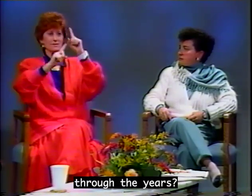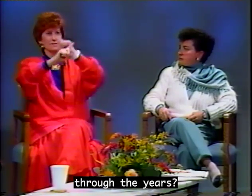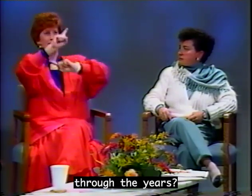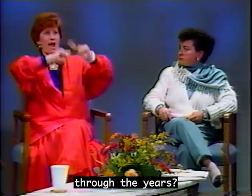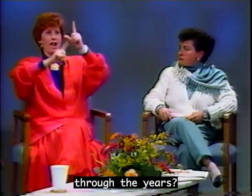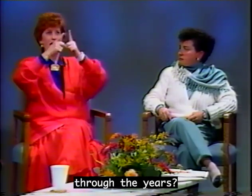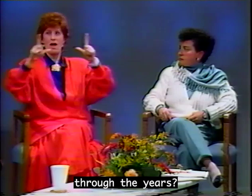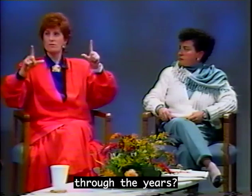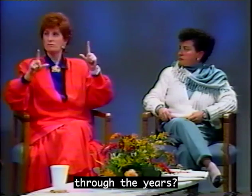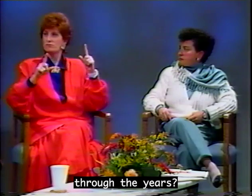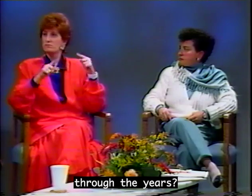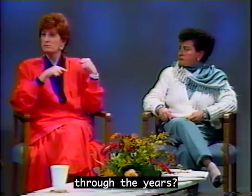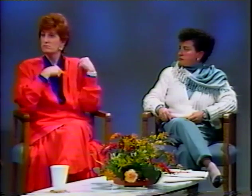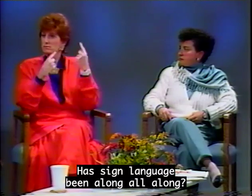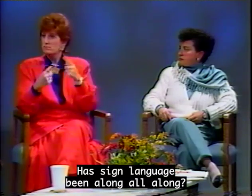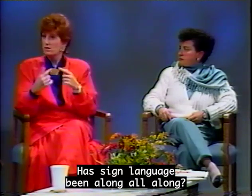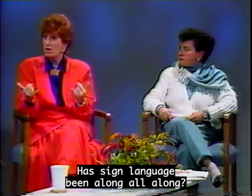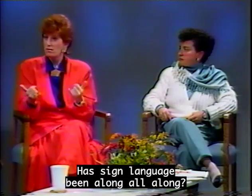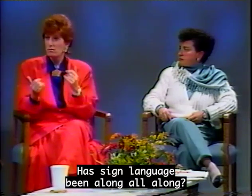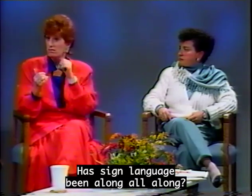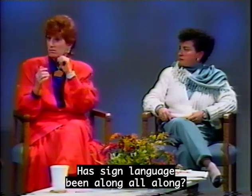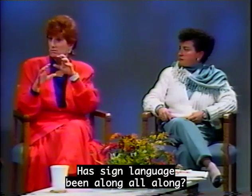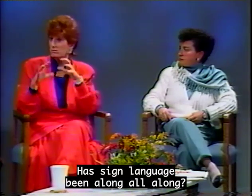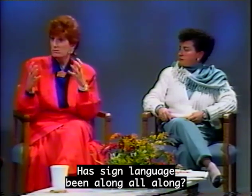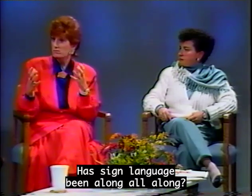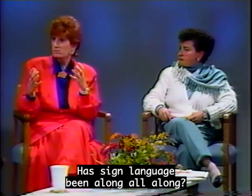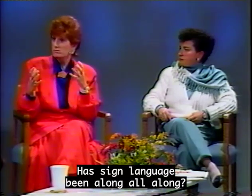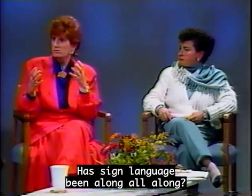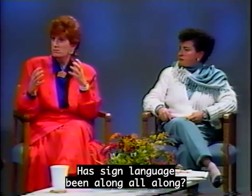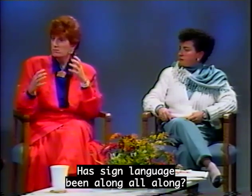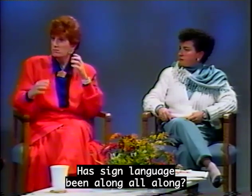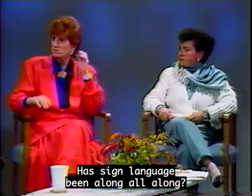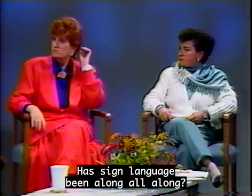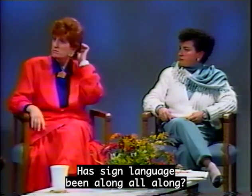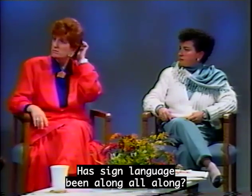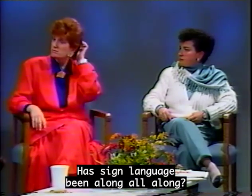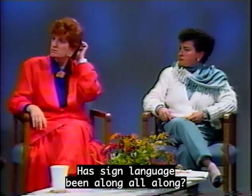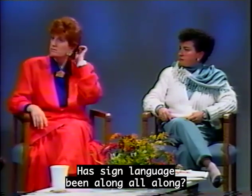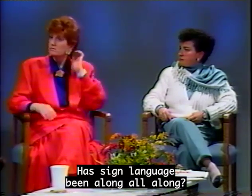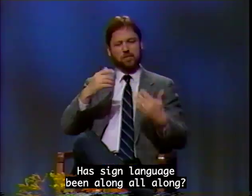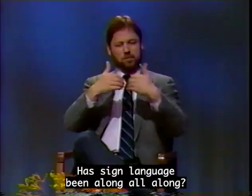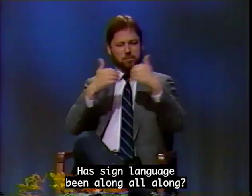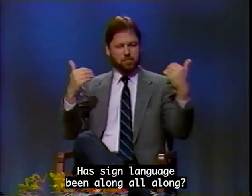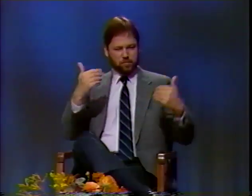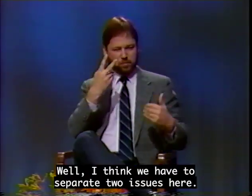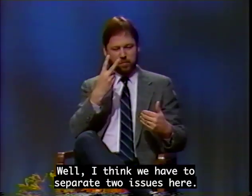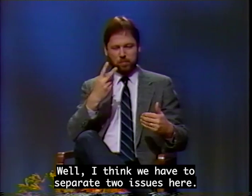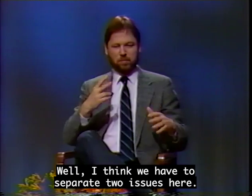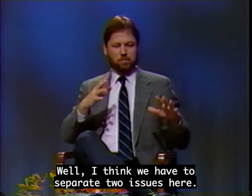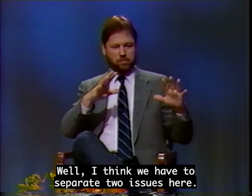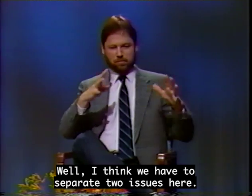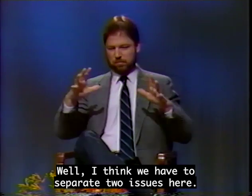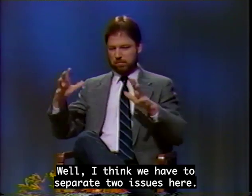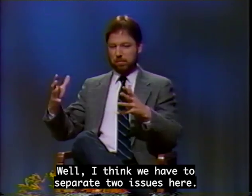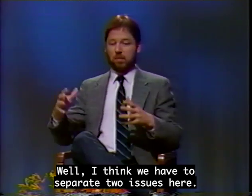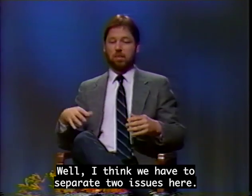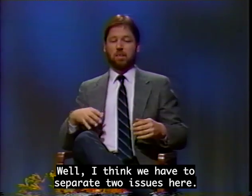Has sign language been along all along? Well, I think we have to